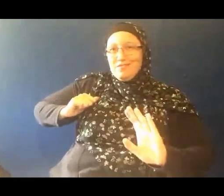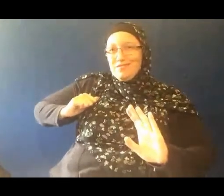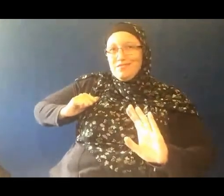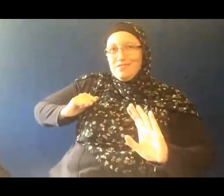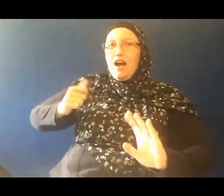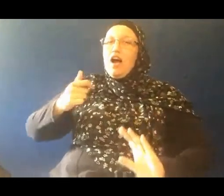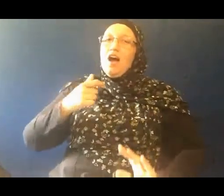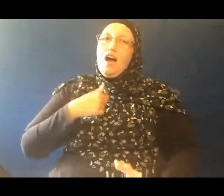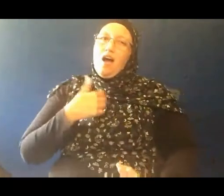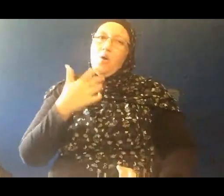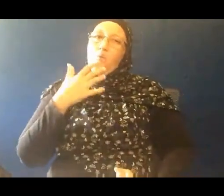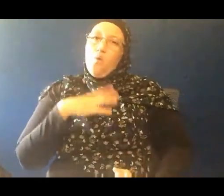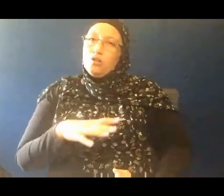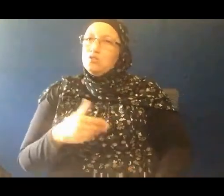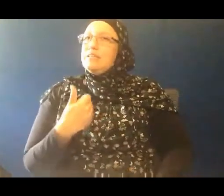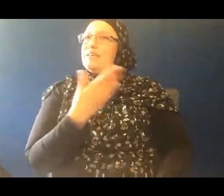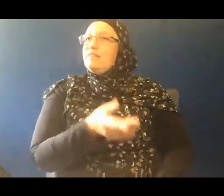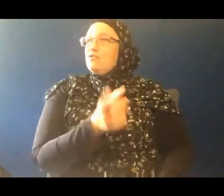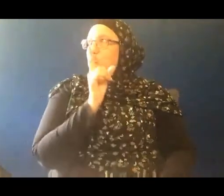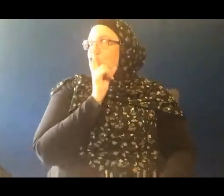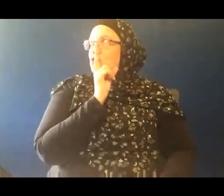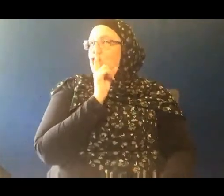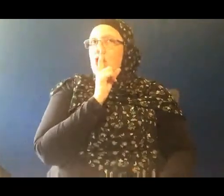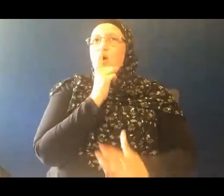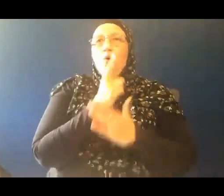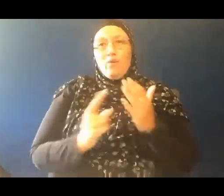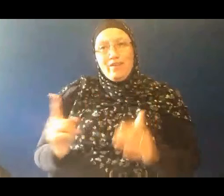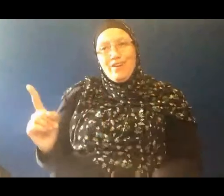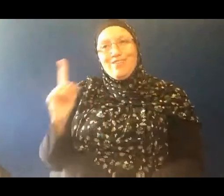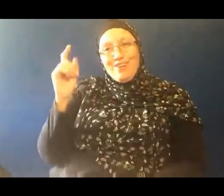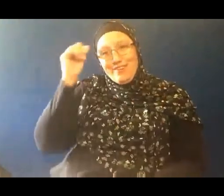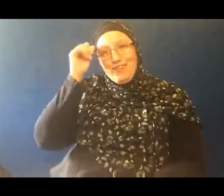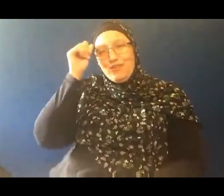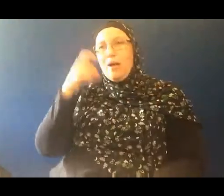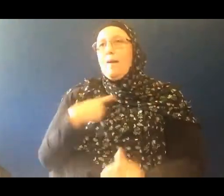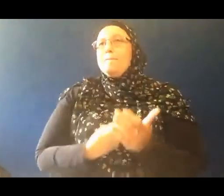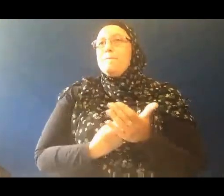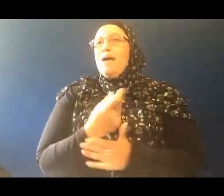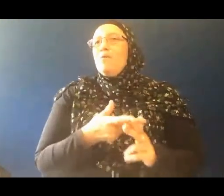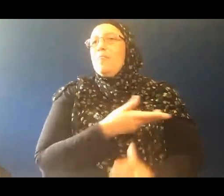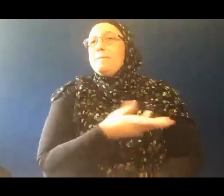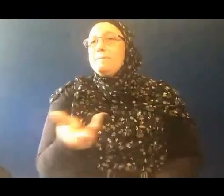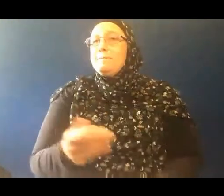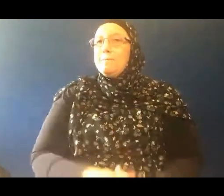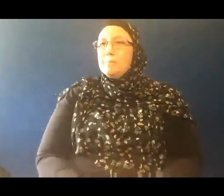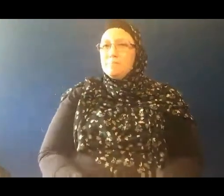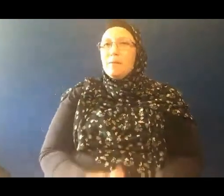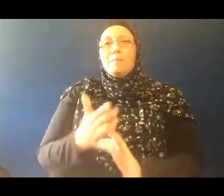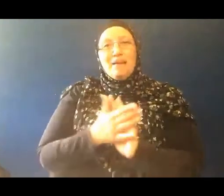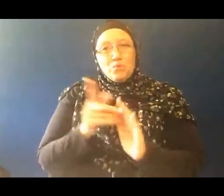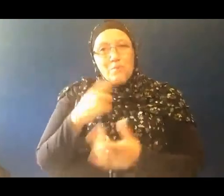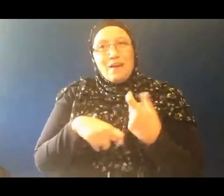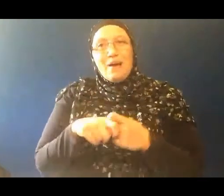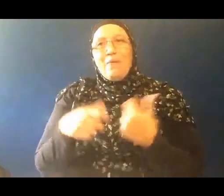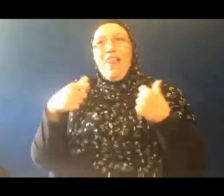or secretly, nobody knows, but isn't enough that God knows, and you are being benevolent. This is the month